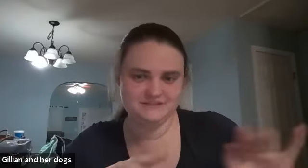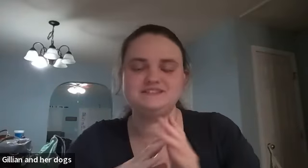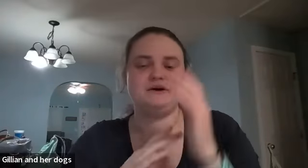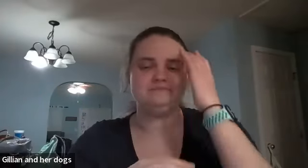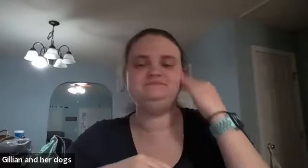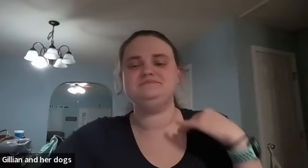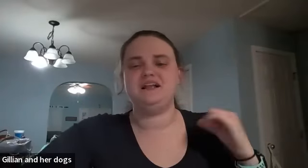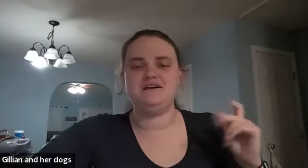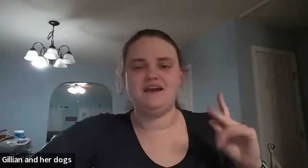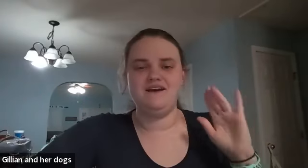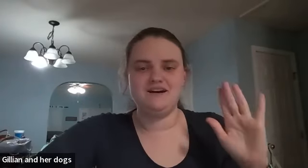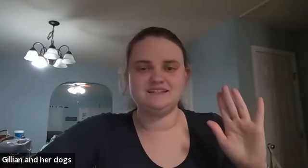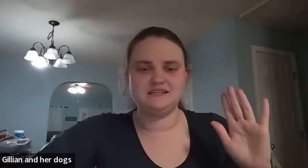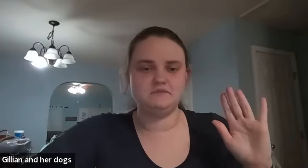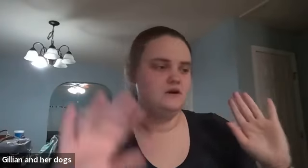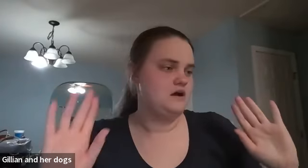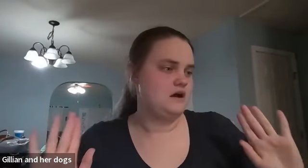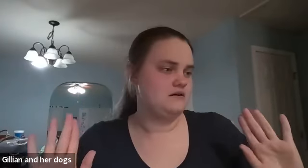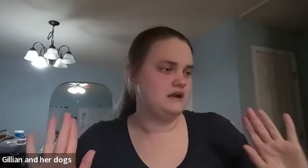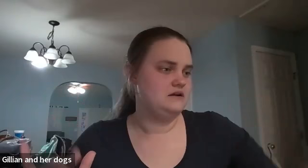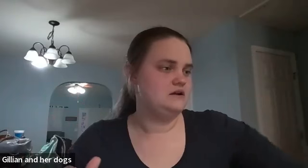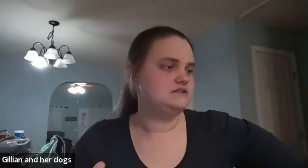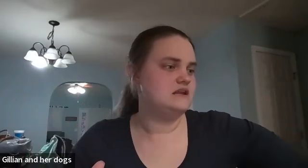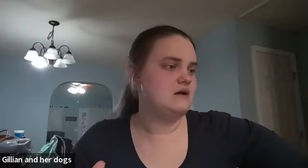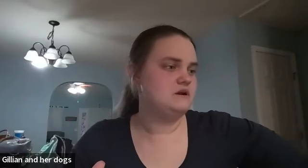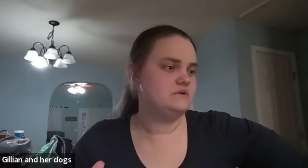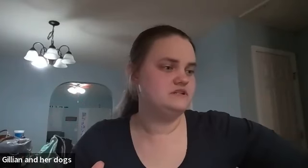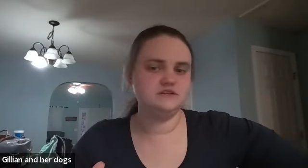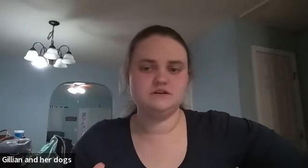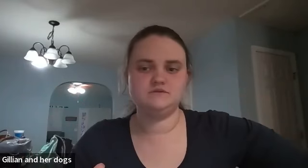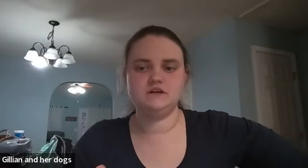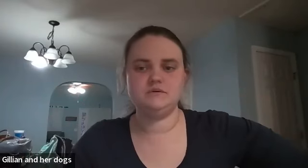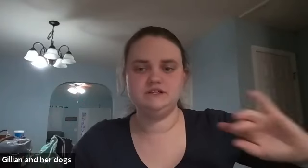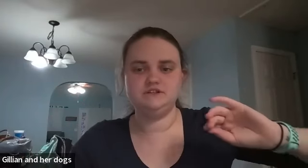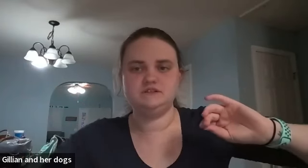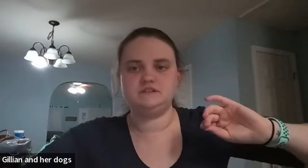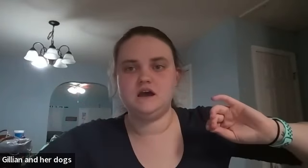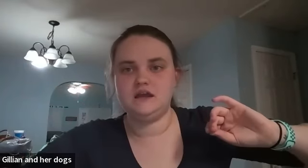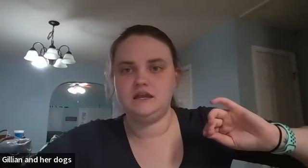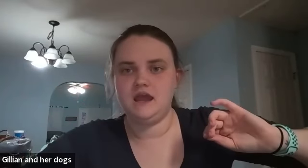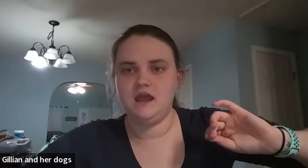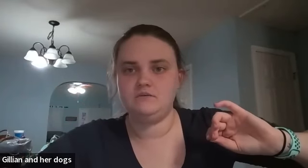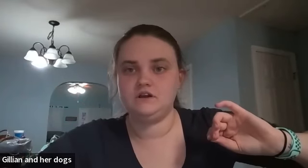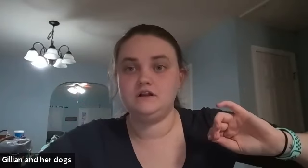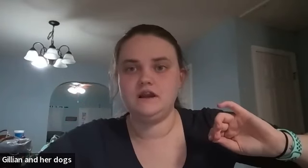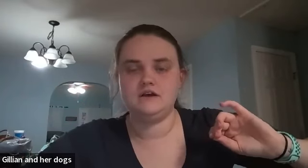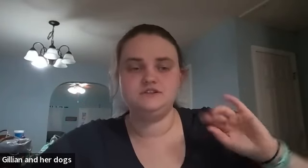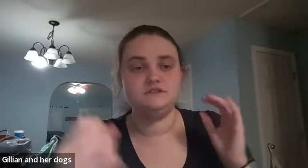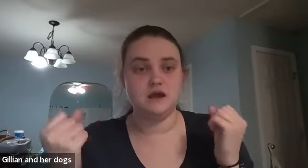So, okay, awesome. All right. So now what I'm going to do is we are going to sign, we're going to learn how to